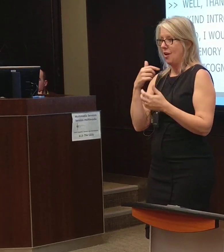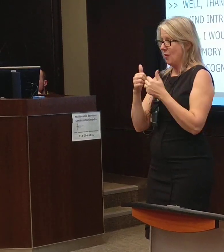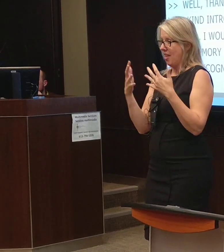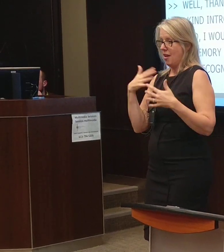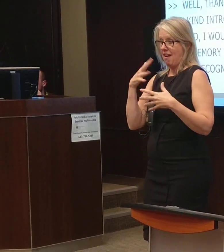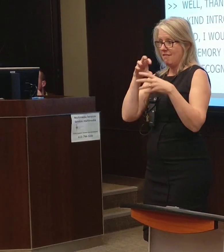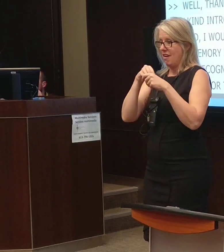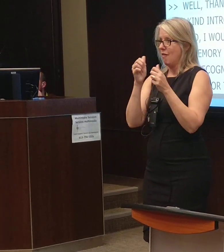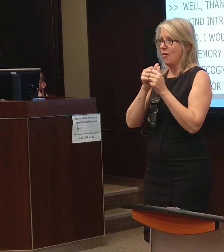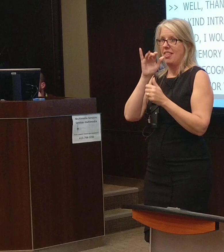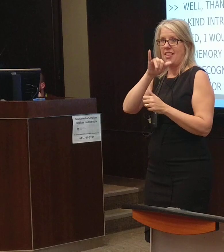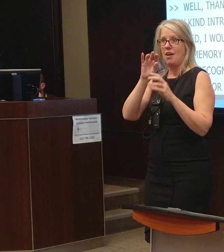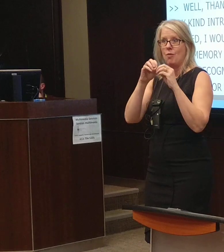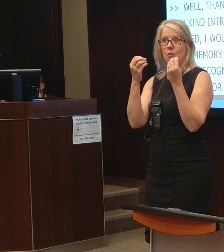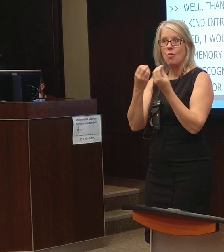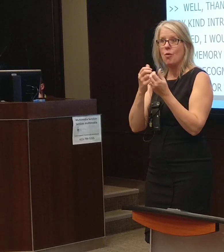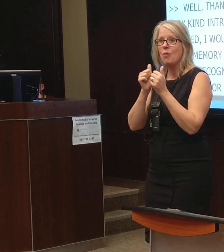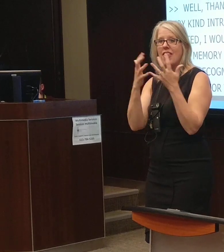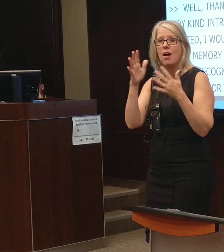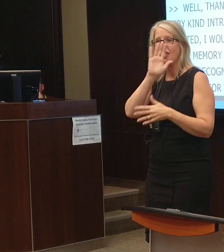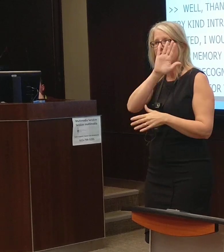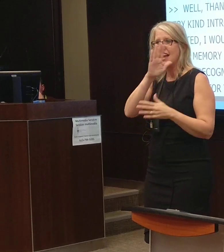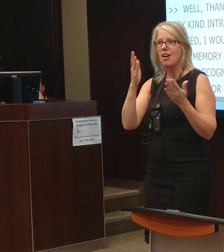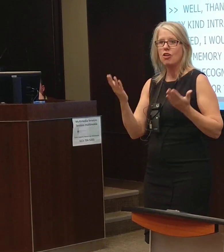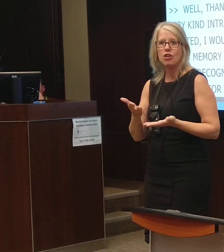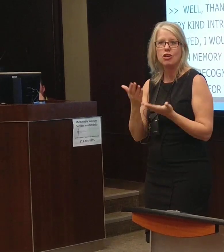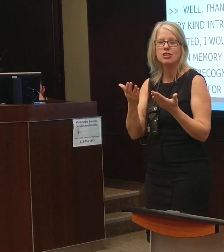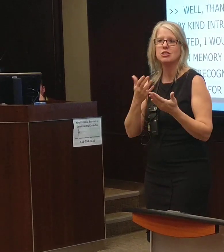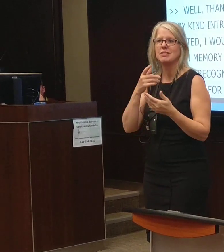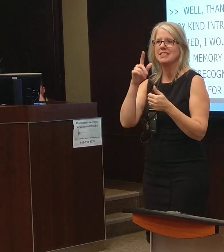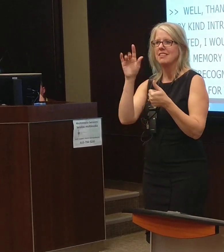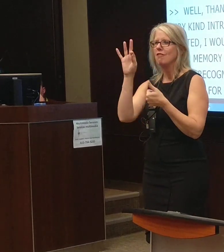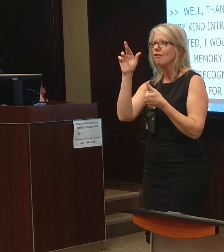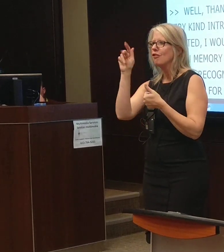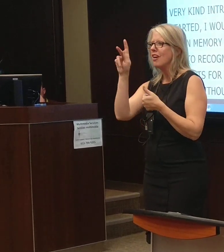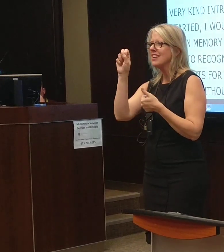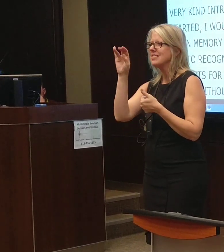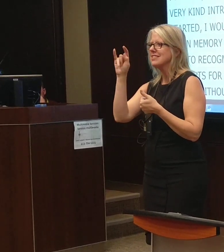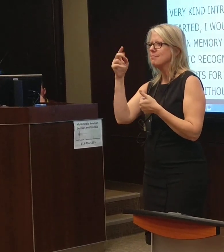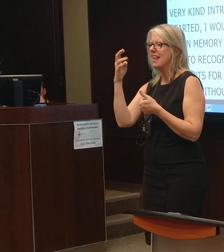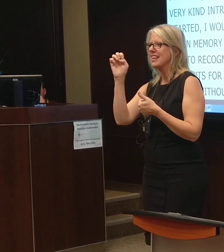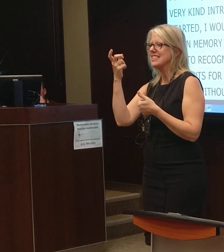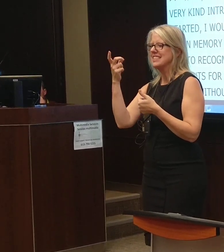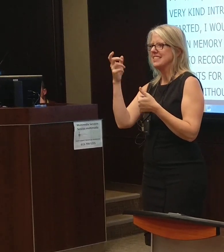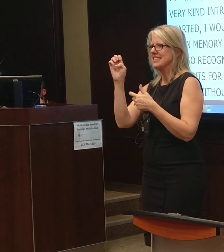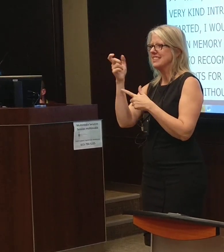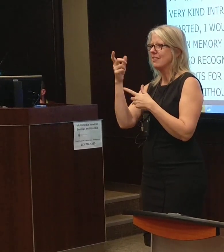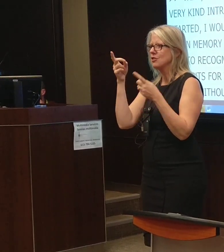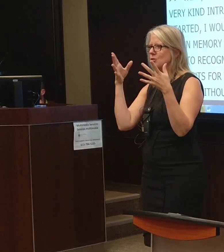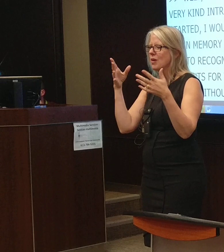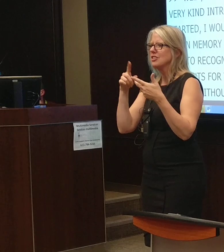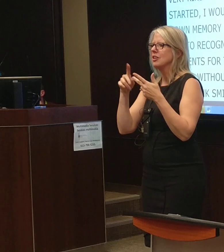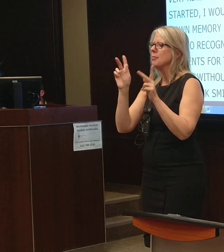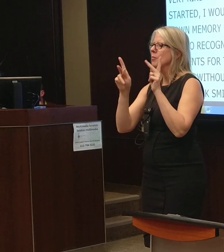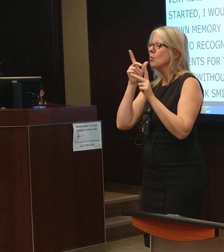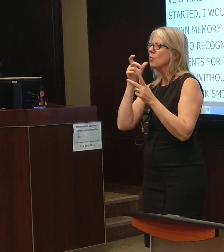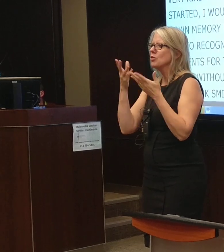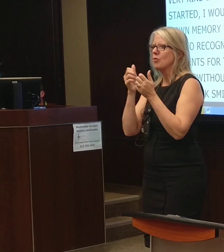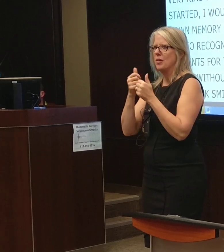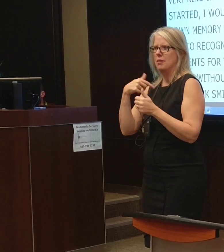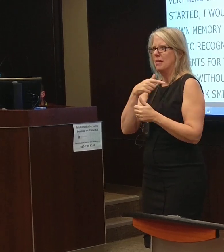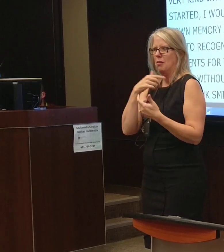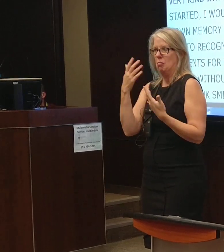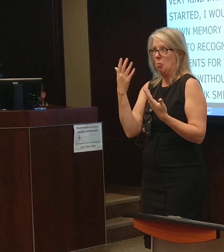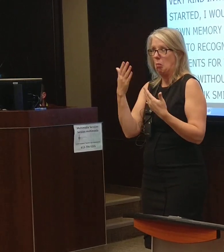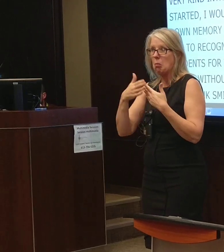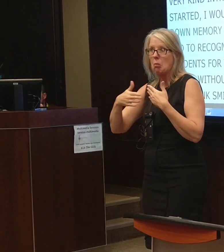with that organization, without the encouragement of people like Frank Smith, the executive director, and all those people who served with me, who